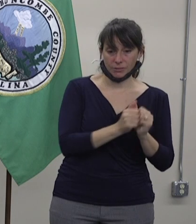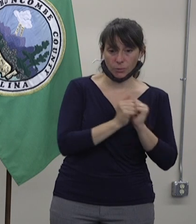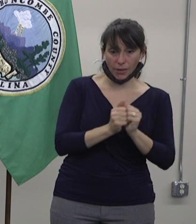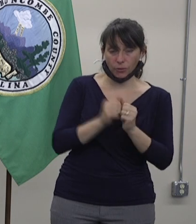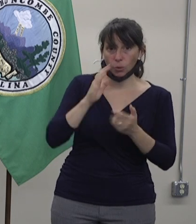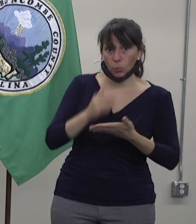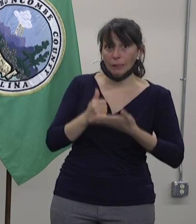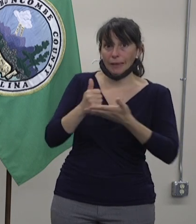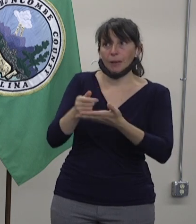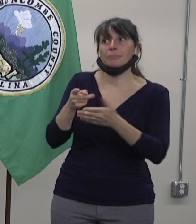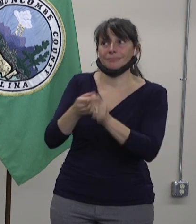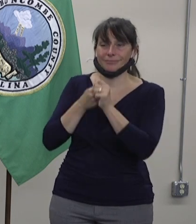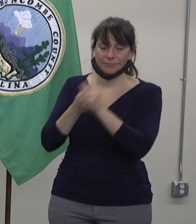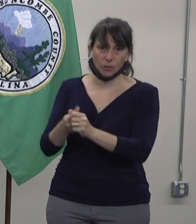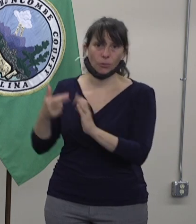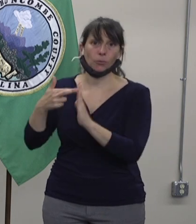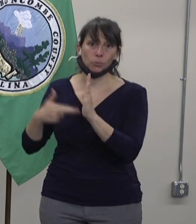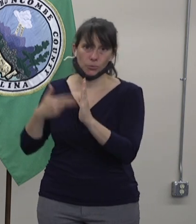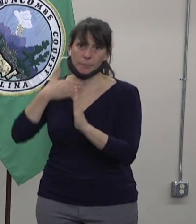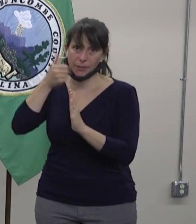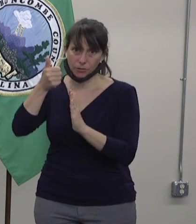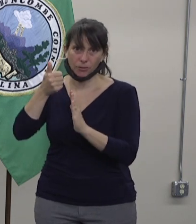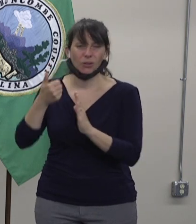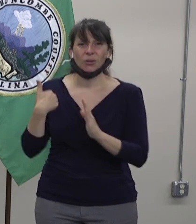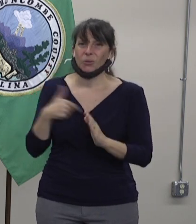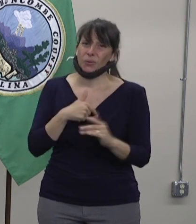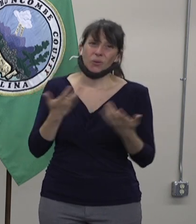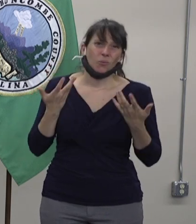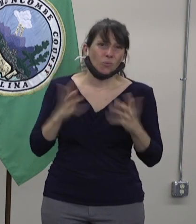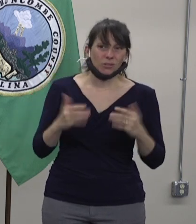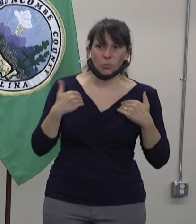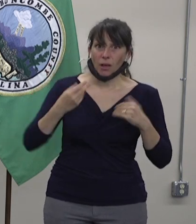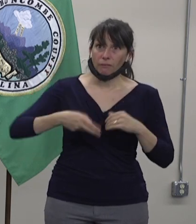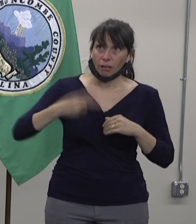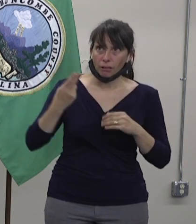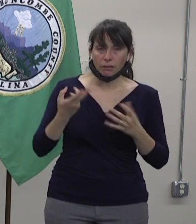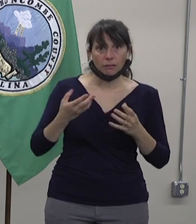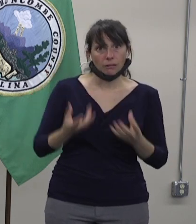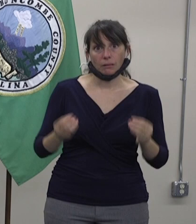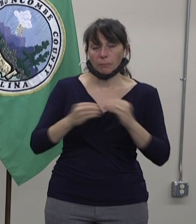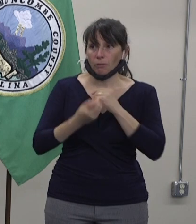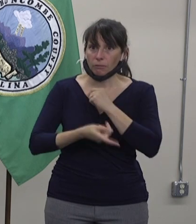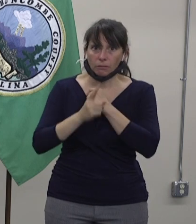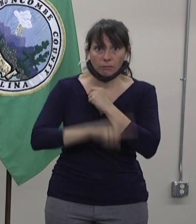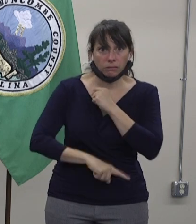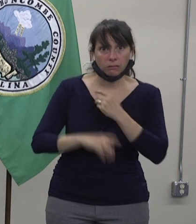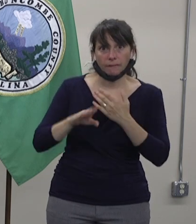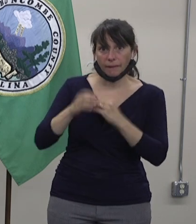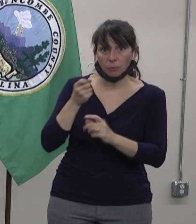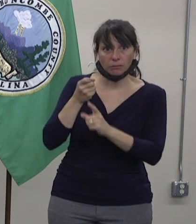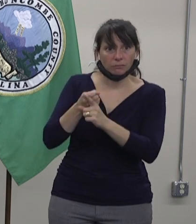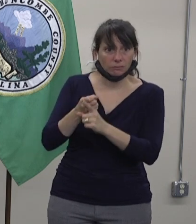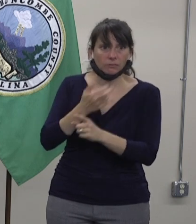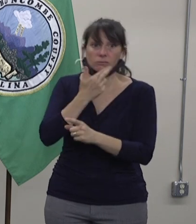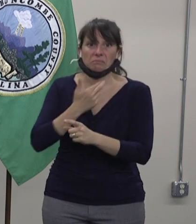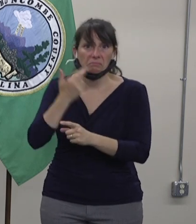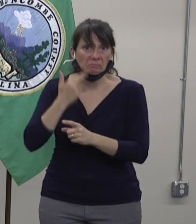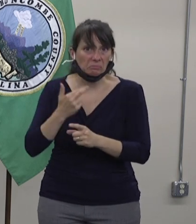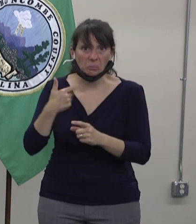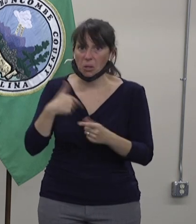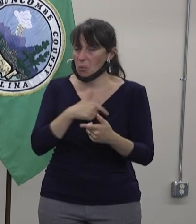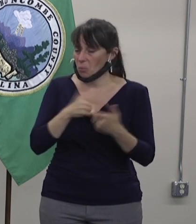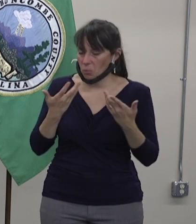there will not be a need to increase regulations that impact our local businesses and restaurants that have